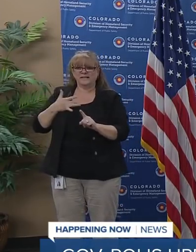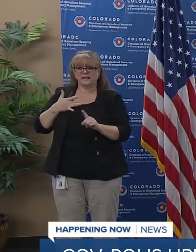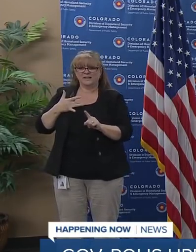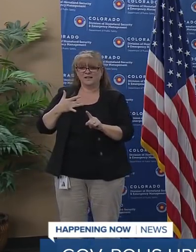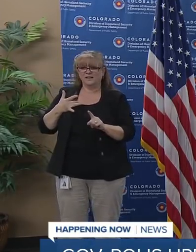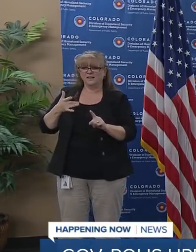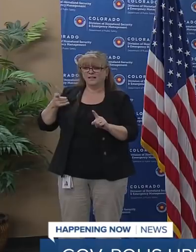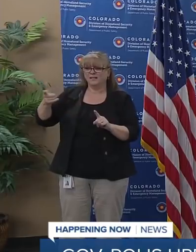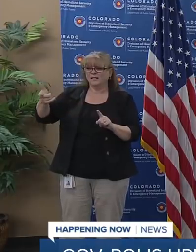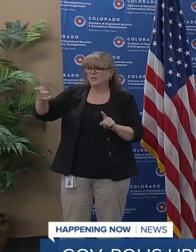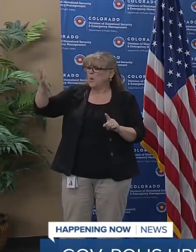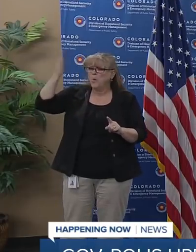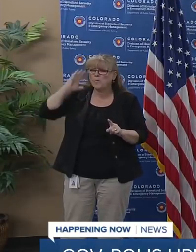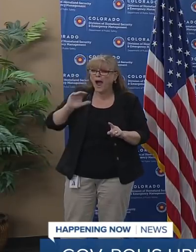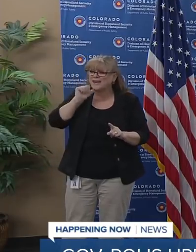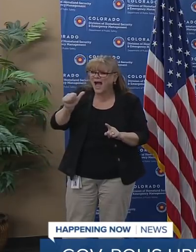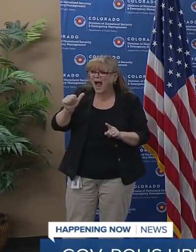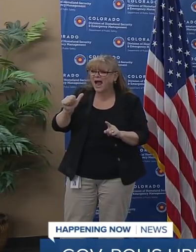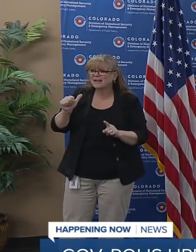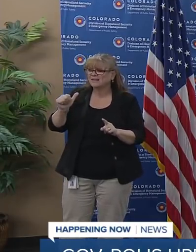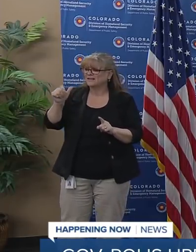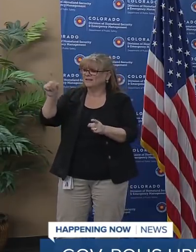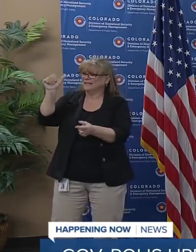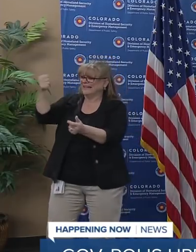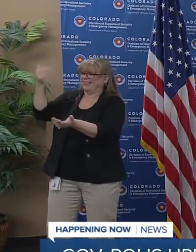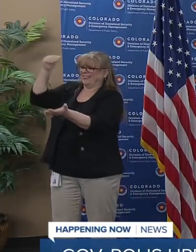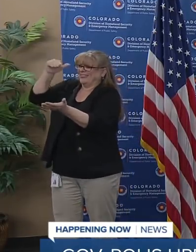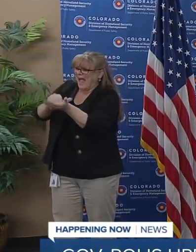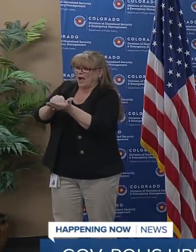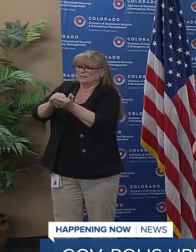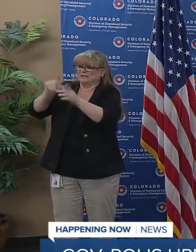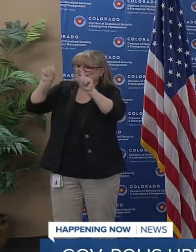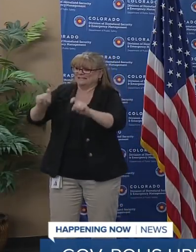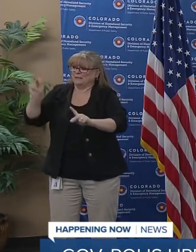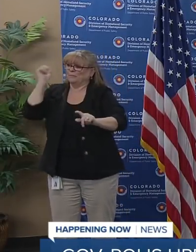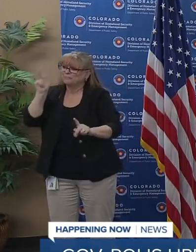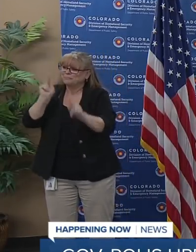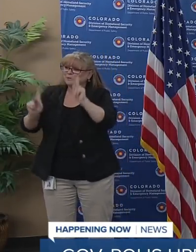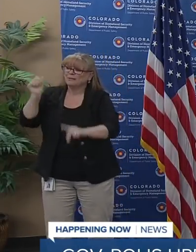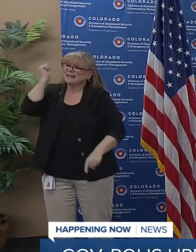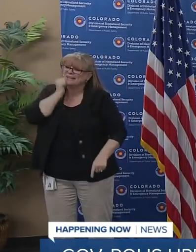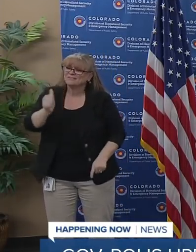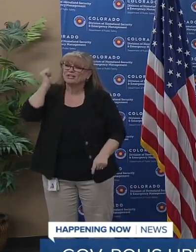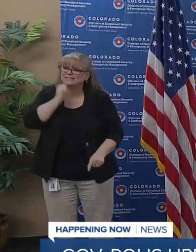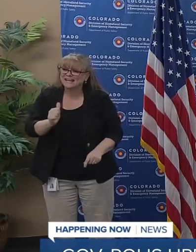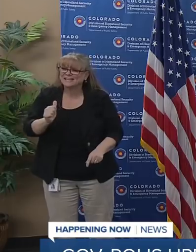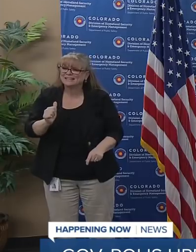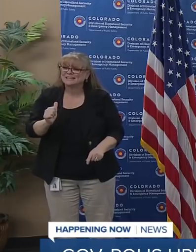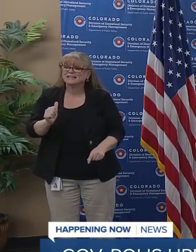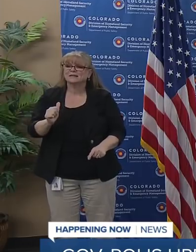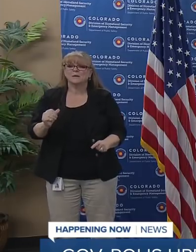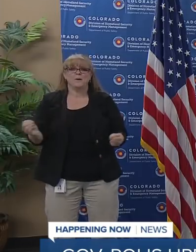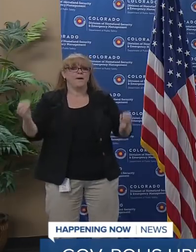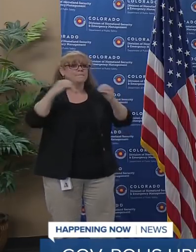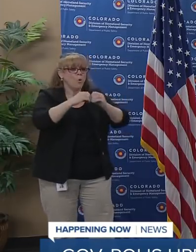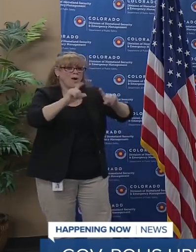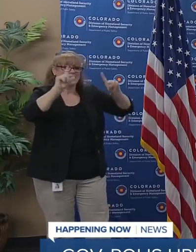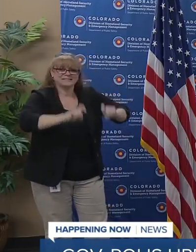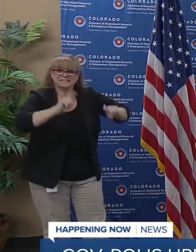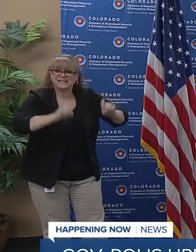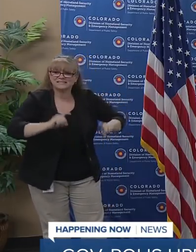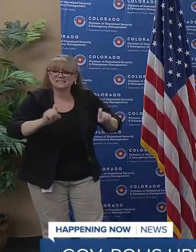need the reagents and the testing supplies. And so that is the focus of our efforts here to help procure these. It's also a question of our